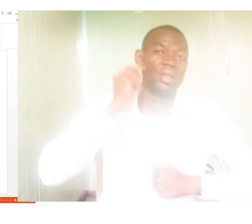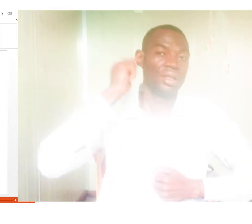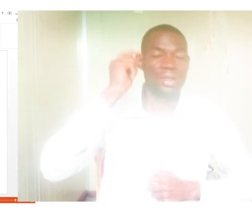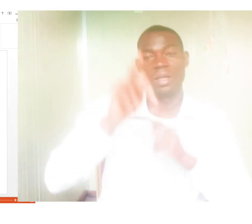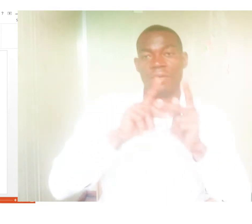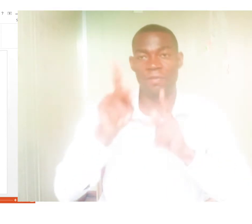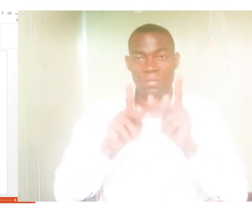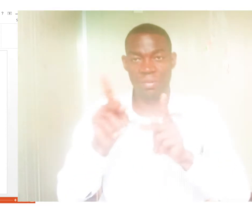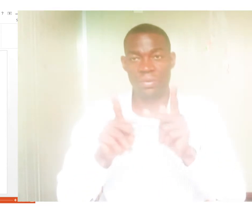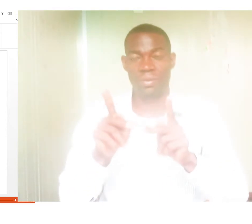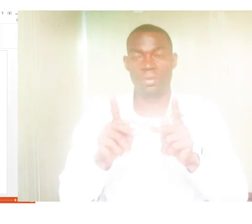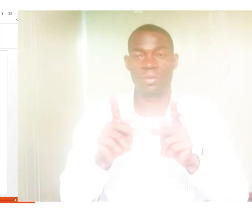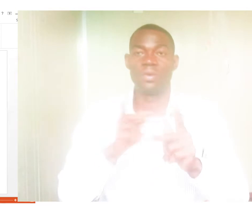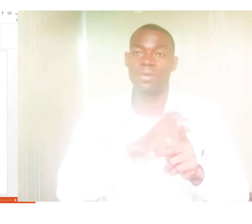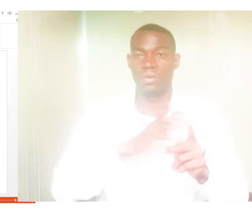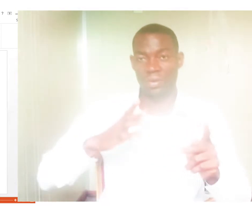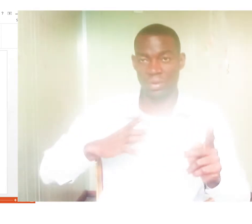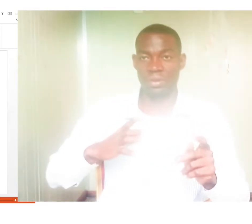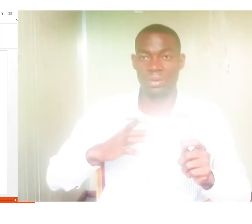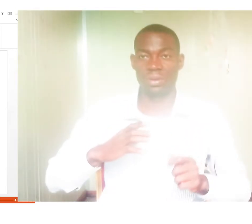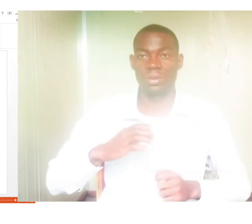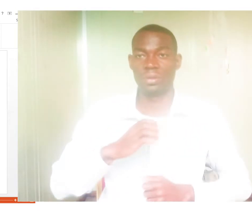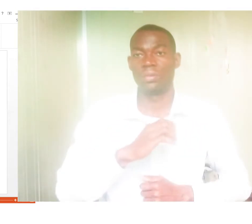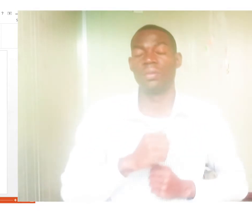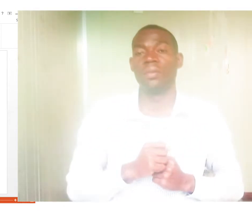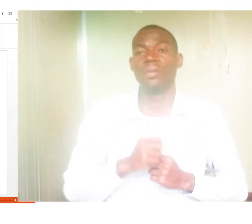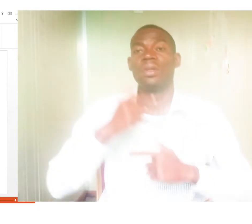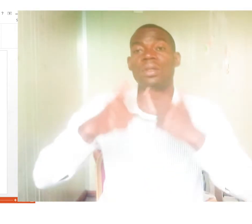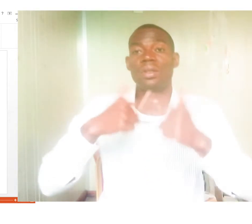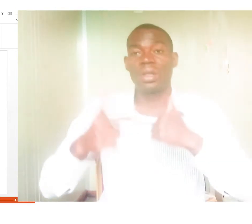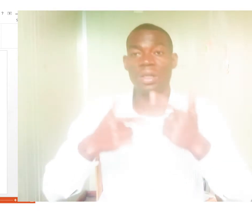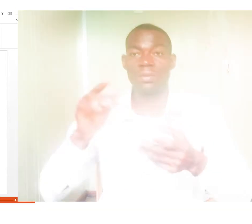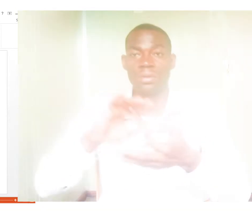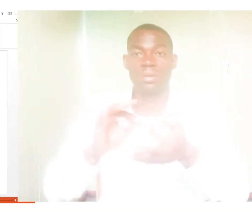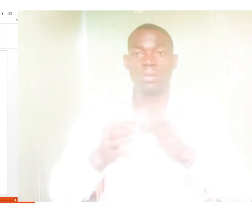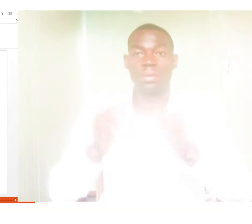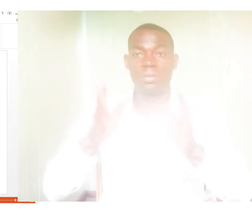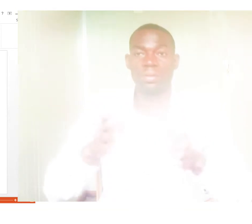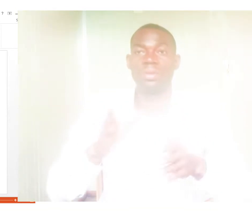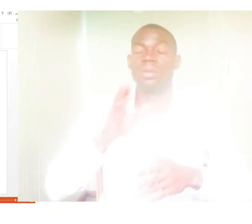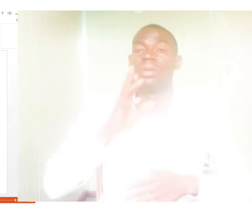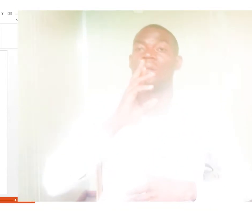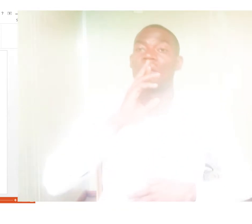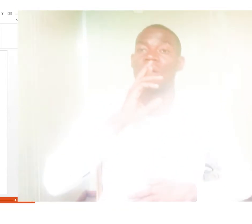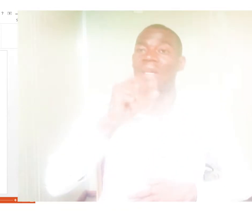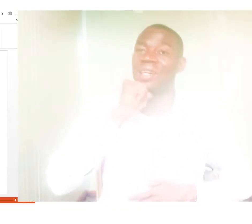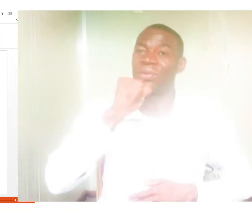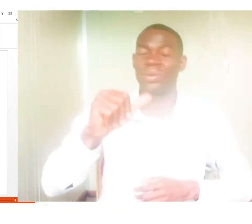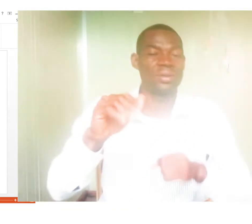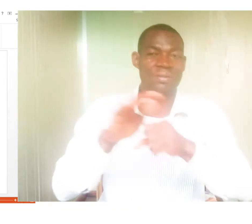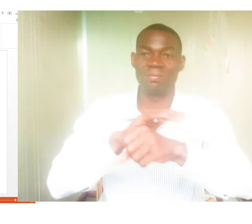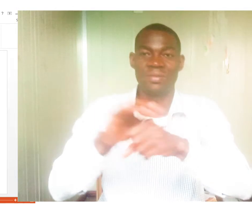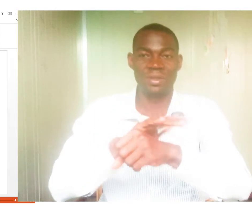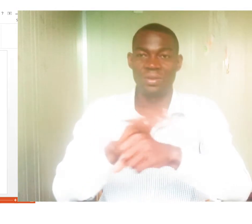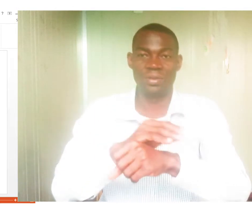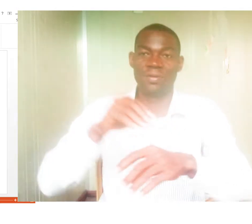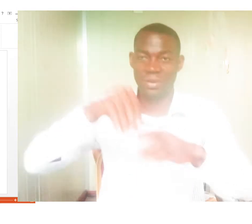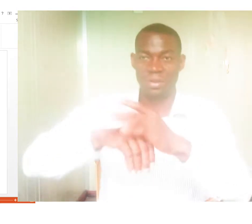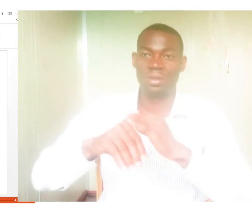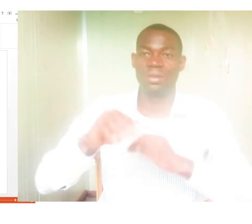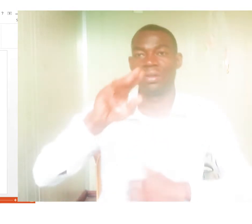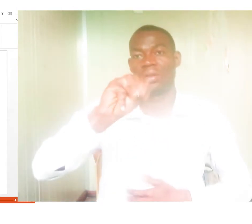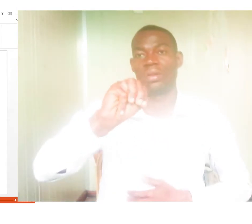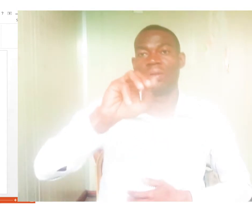community. Sign language interpreters are not enough at the moment in Malawi to